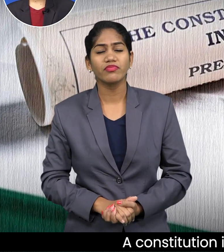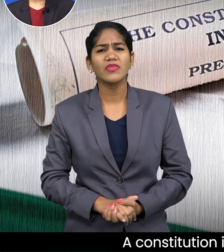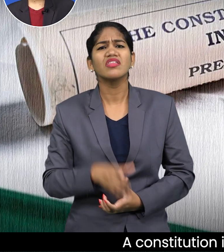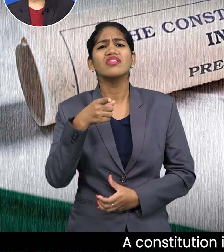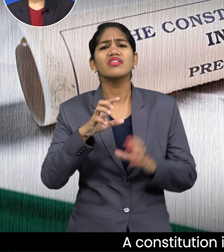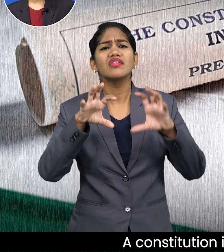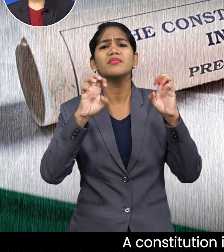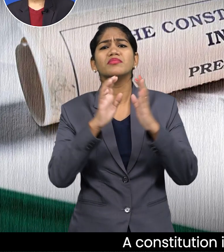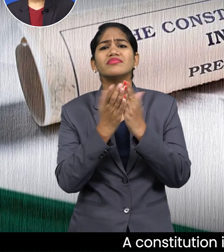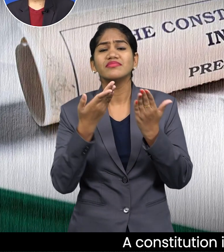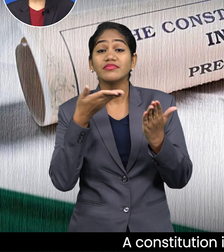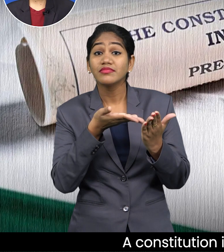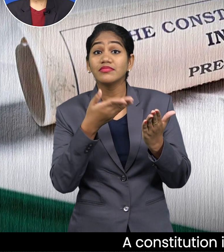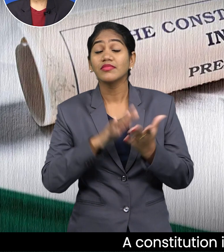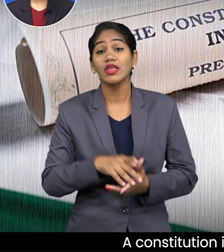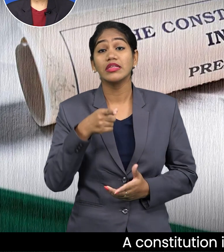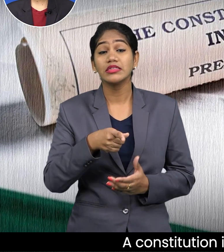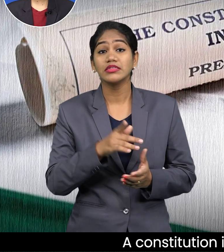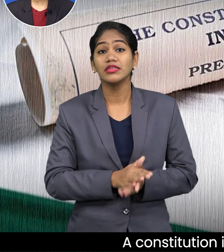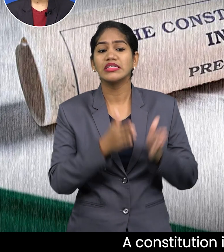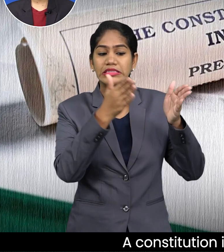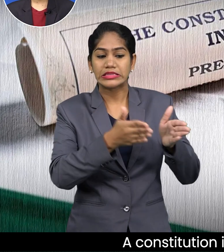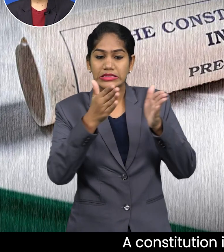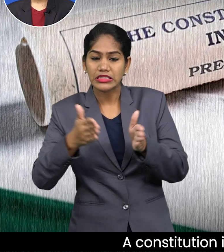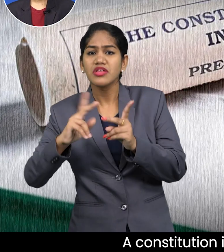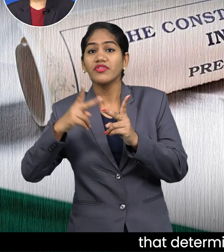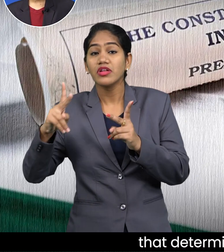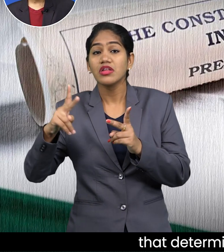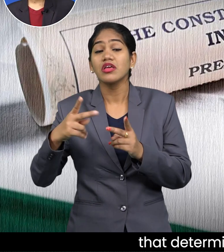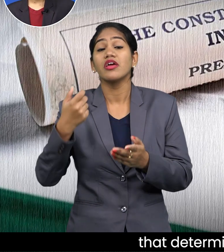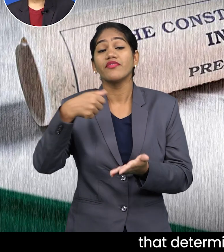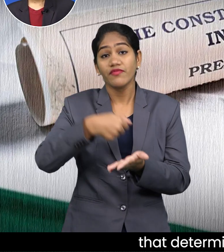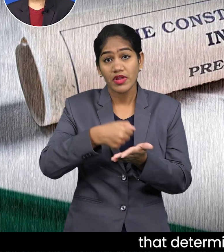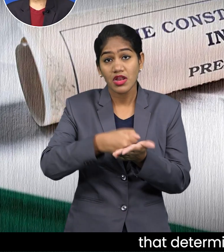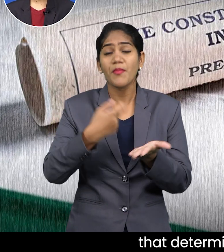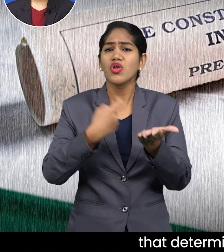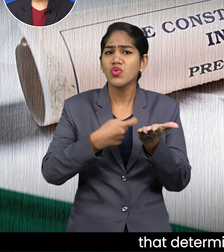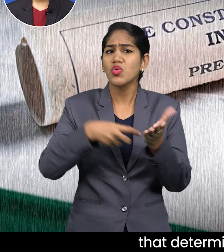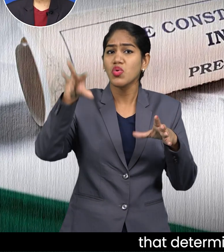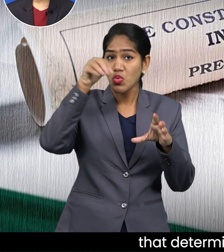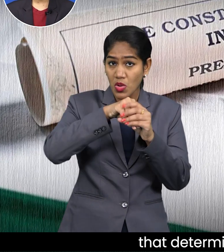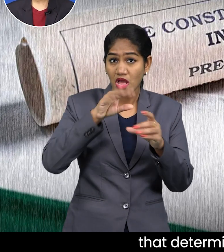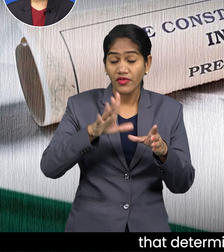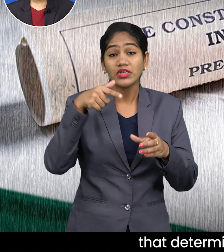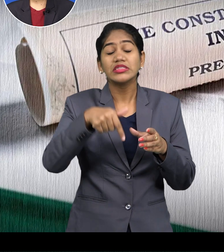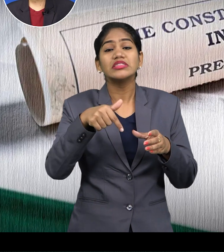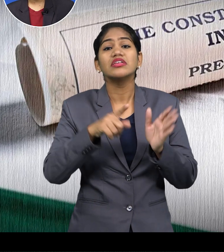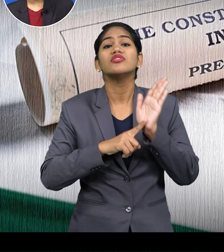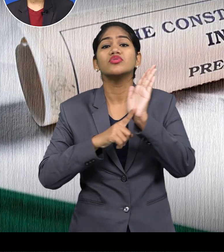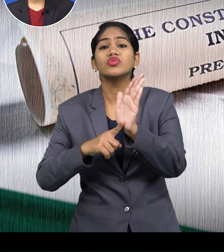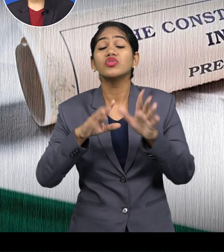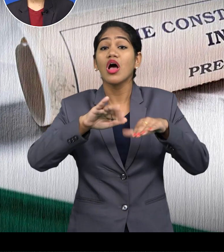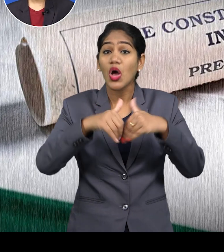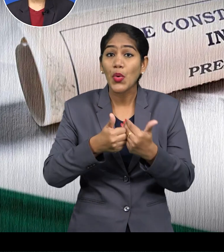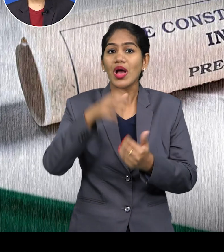A constitution is a set of fundamental rules that determine how a country or state is